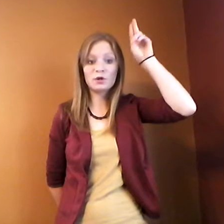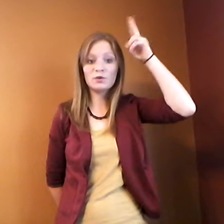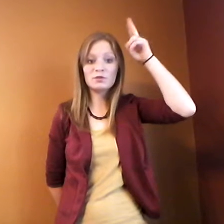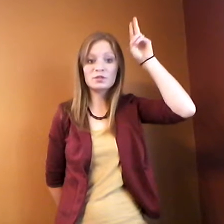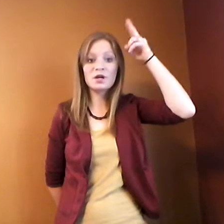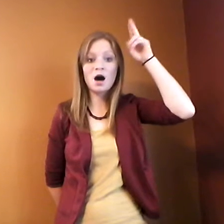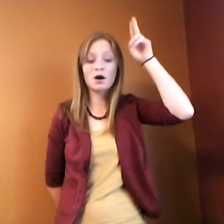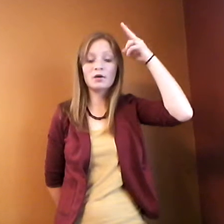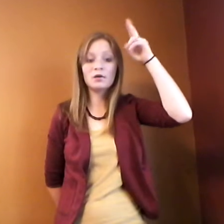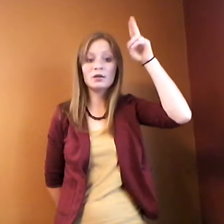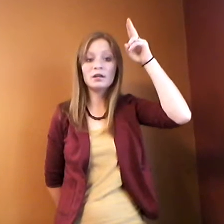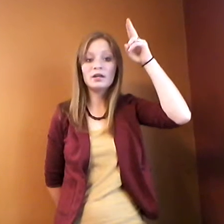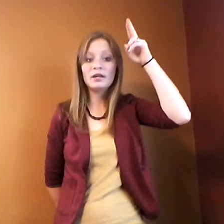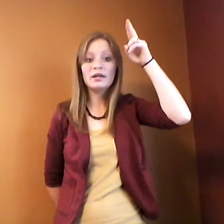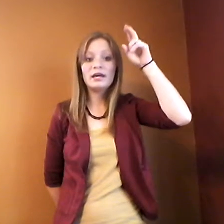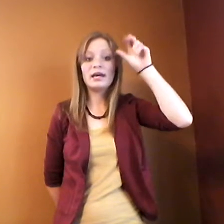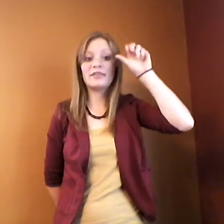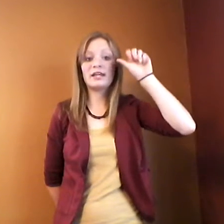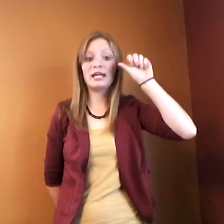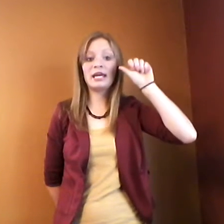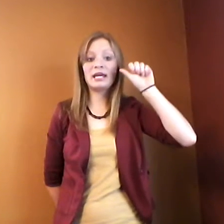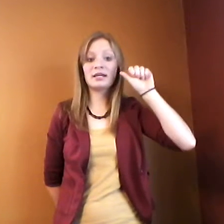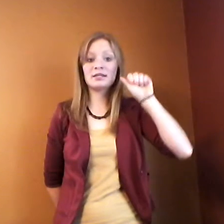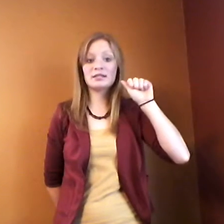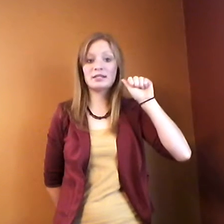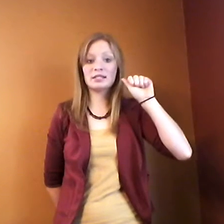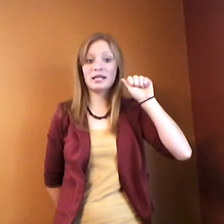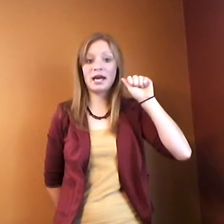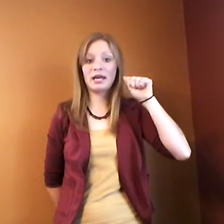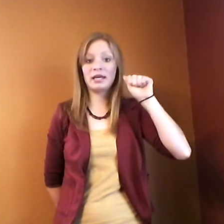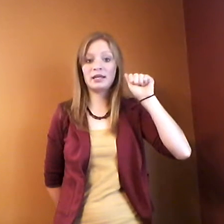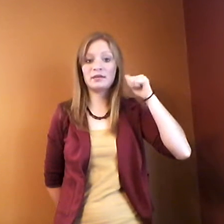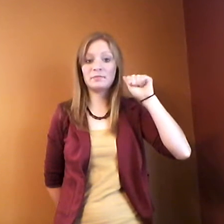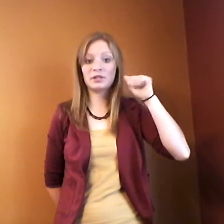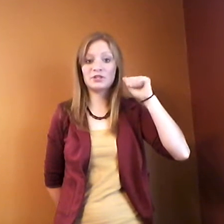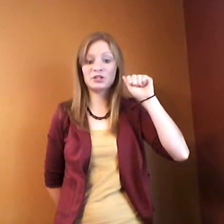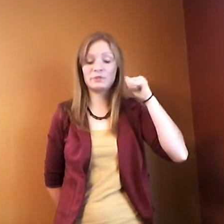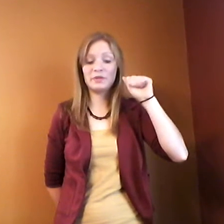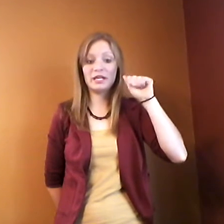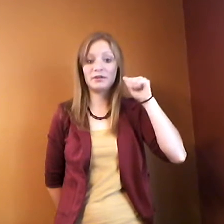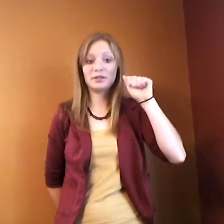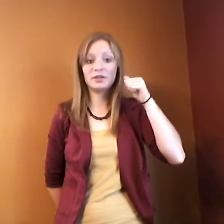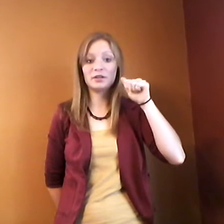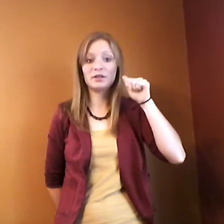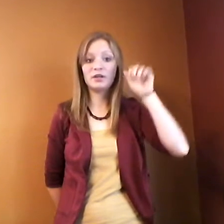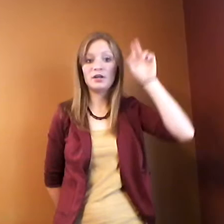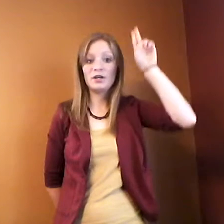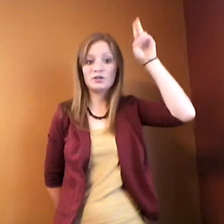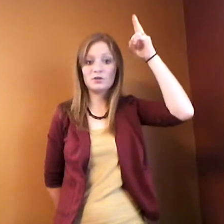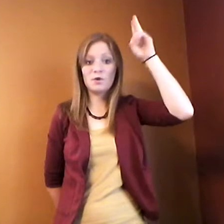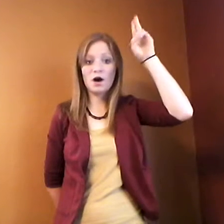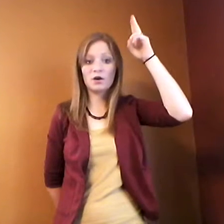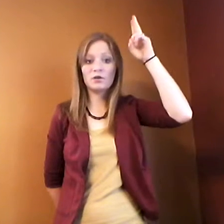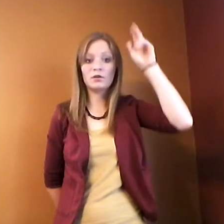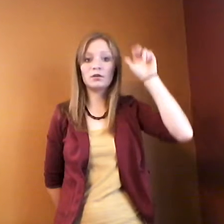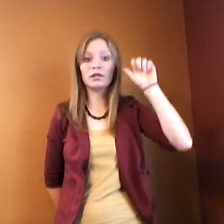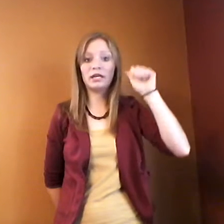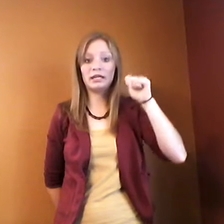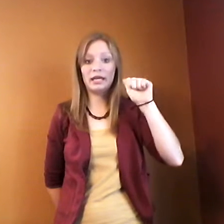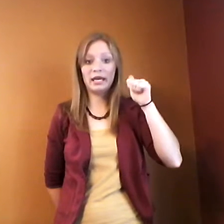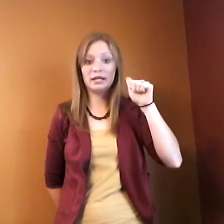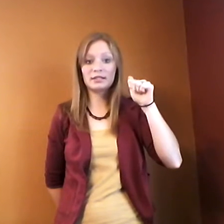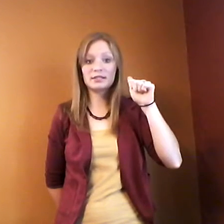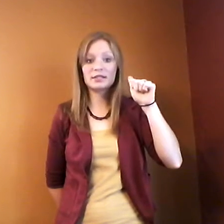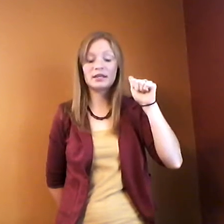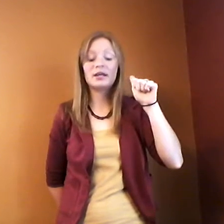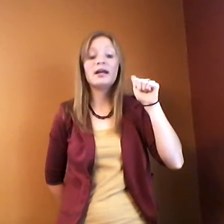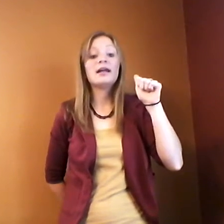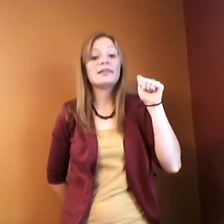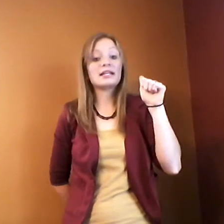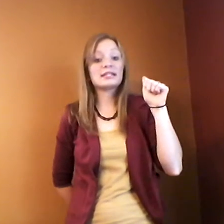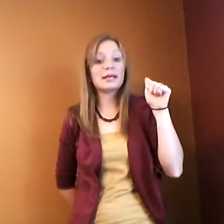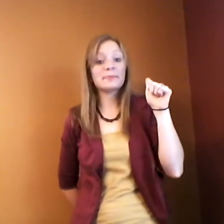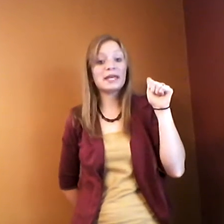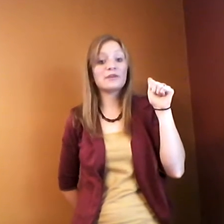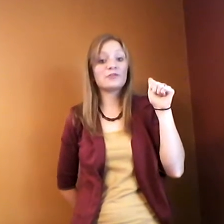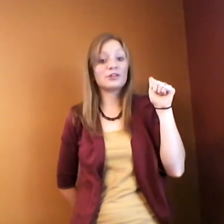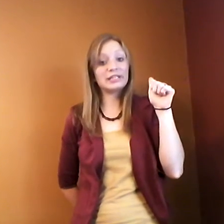wiggles. Uncle. And then aunt is an A, but it's going to be down here. So uncle and aunt. Then same thing for niece